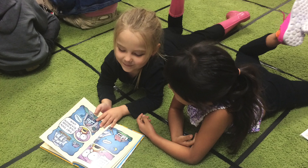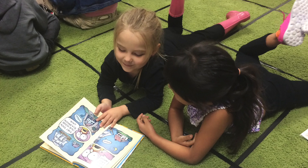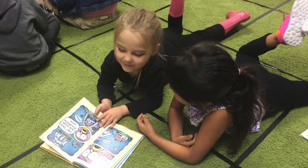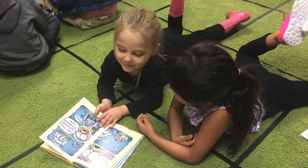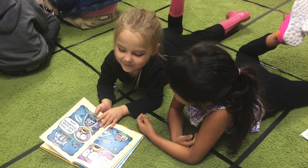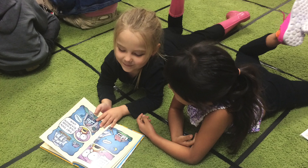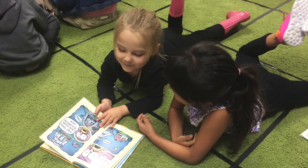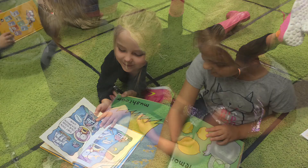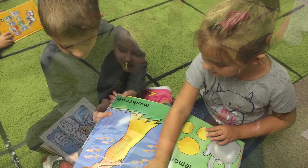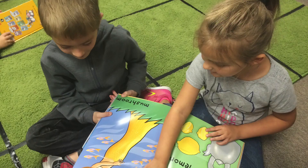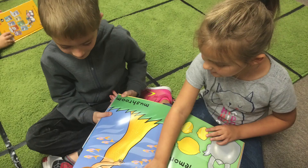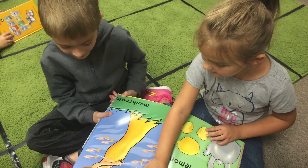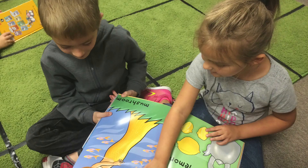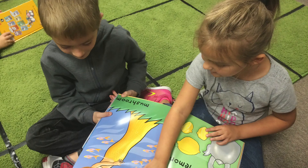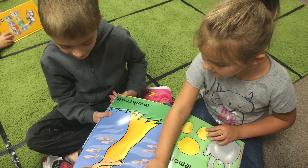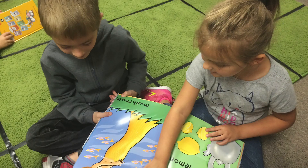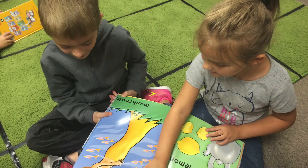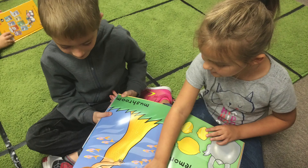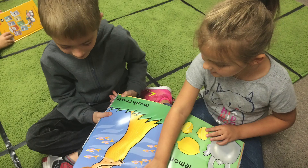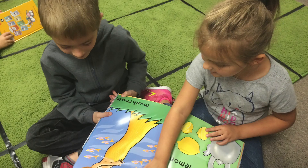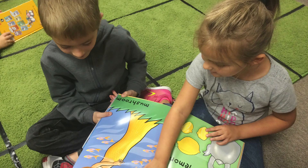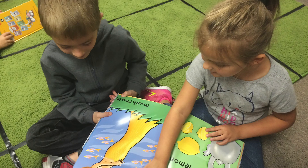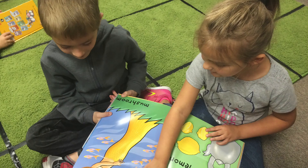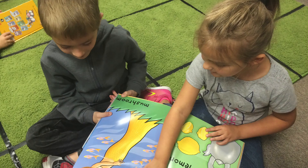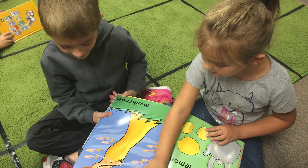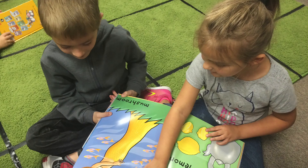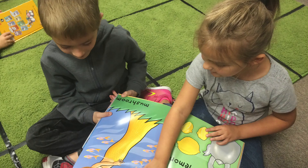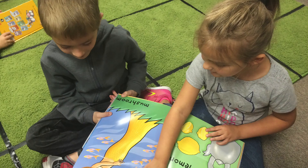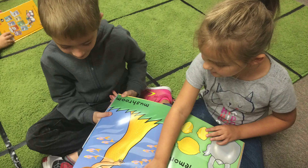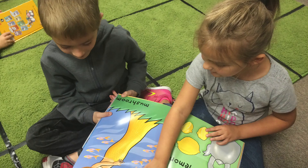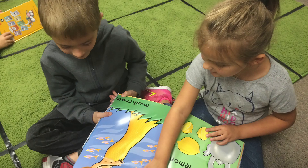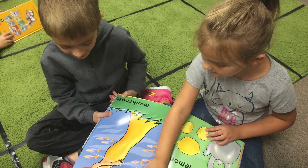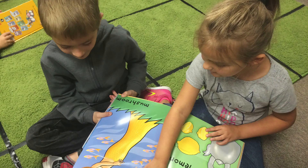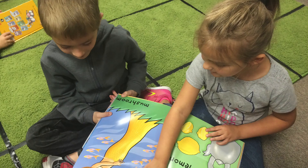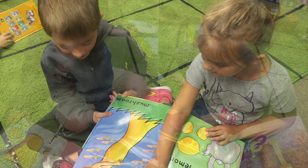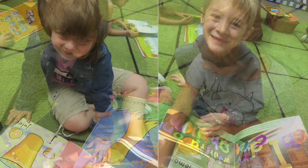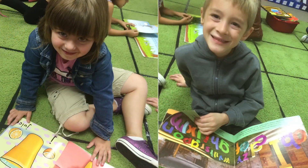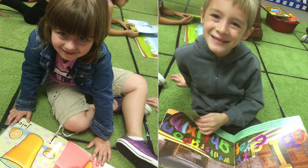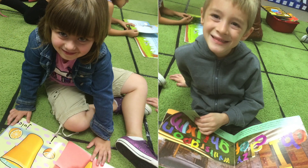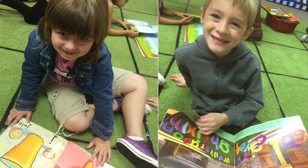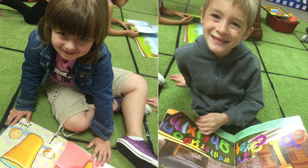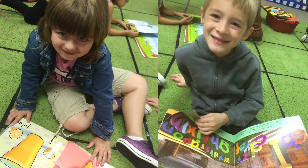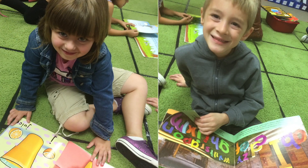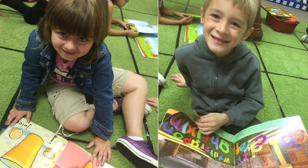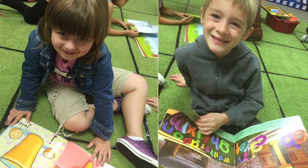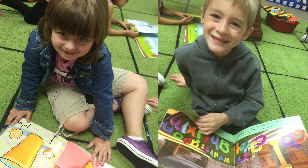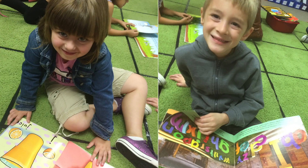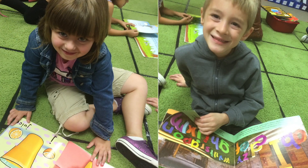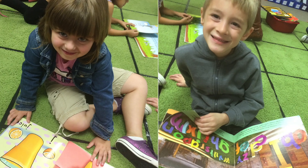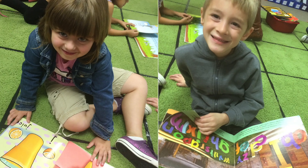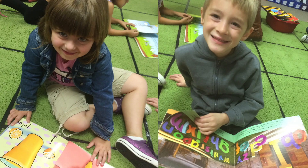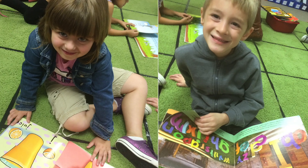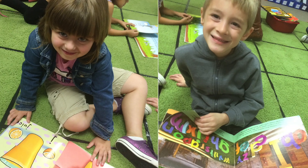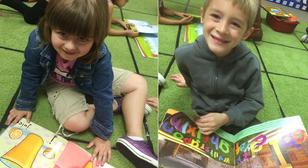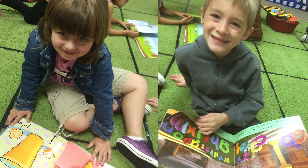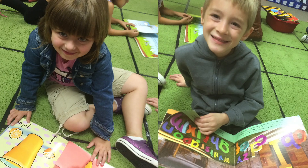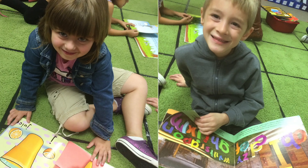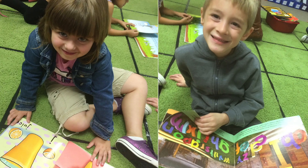fun. Reading is fun. Reading is fun. Reading is fun